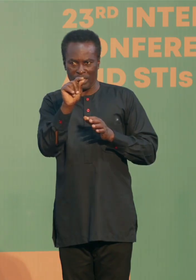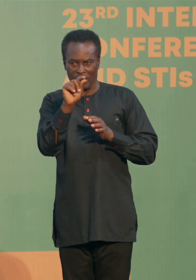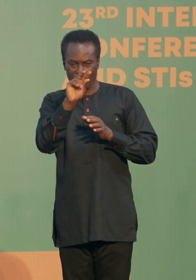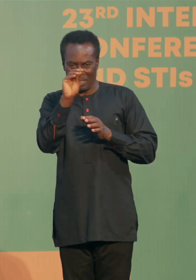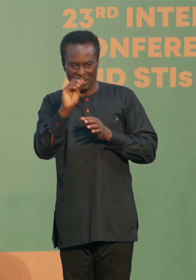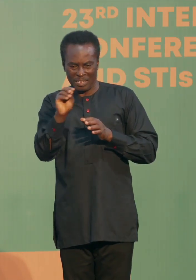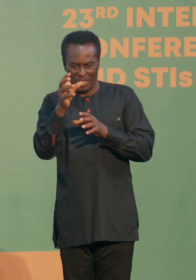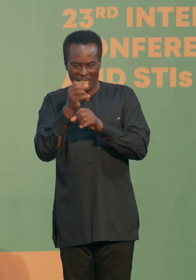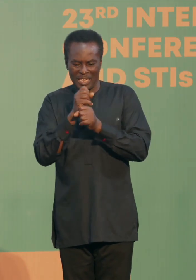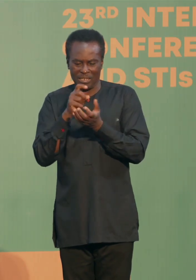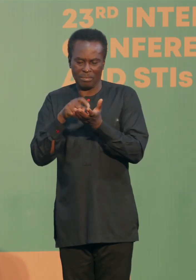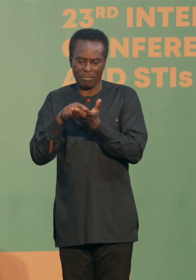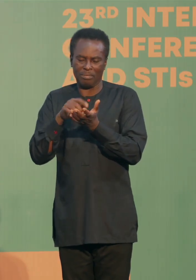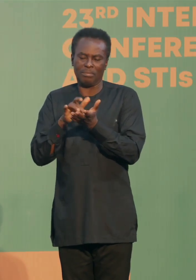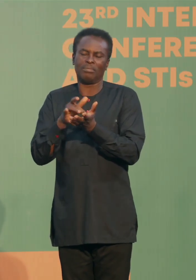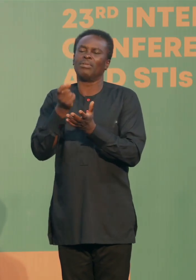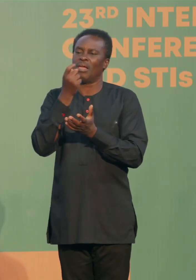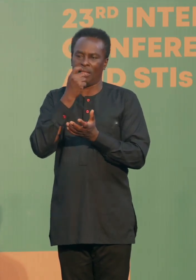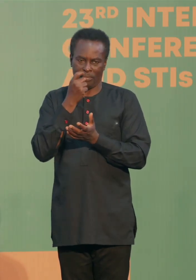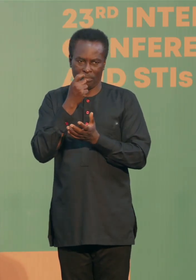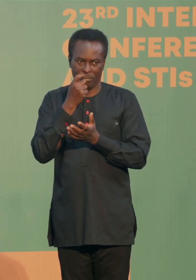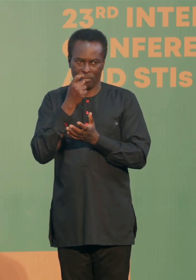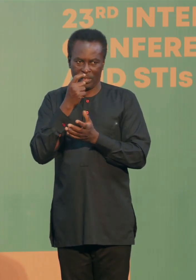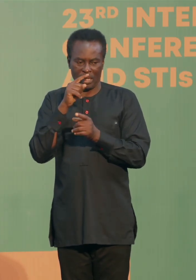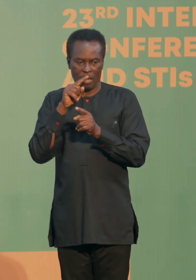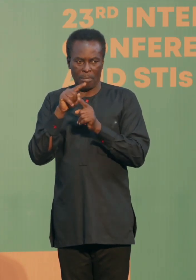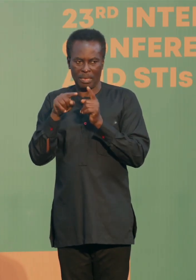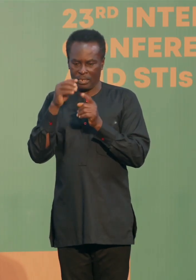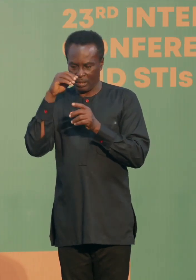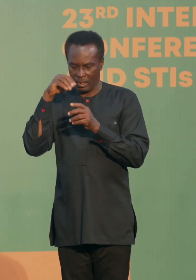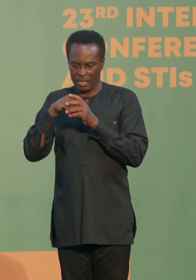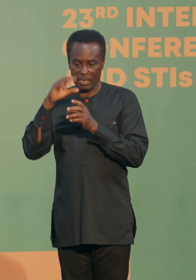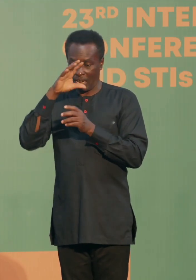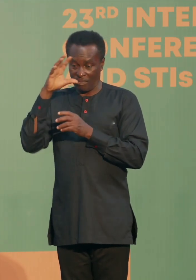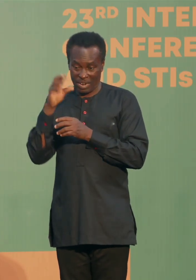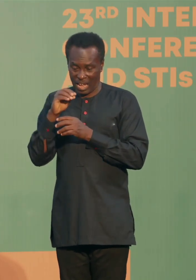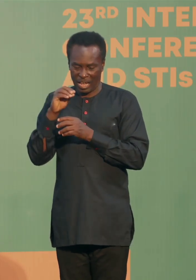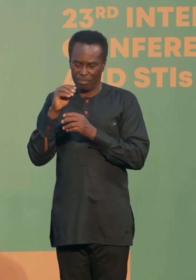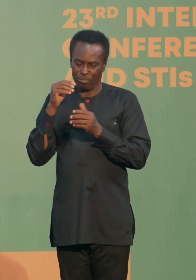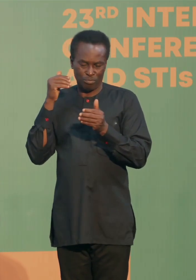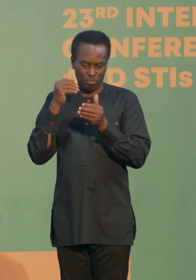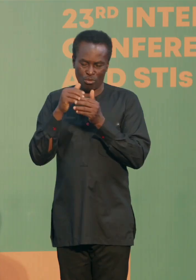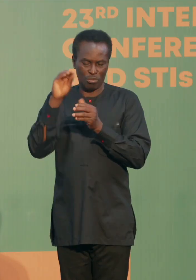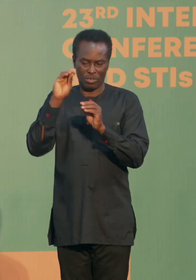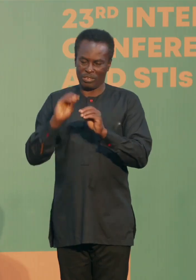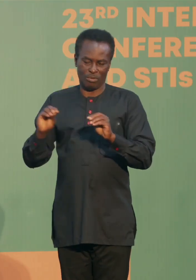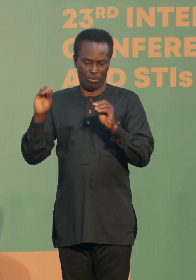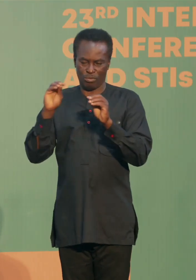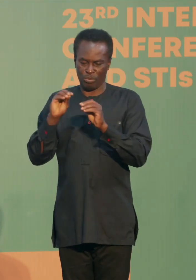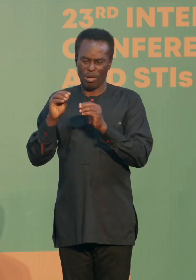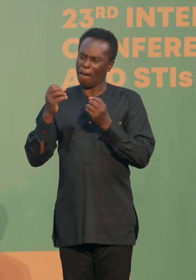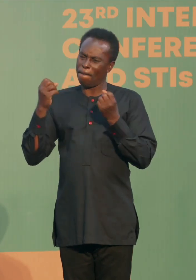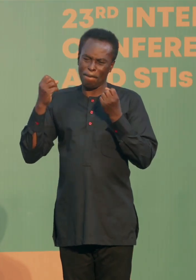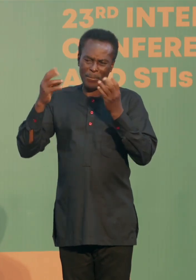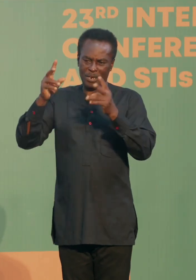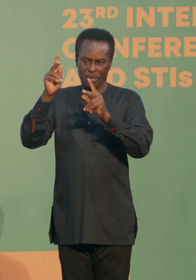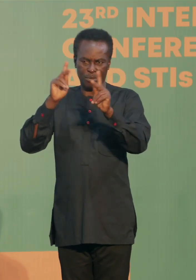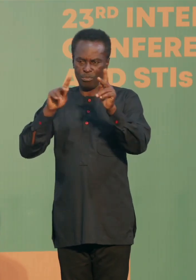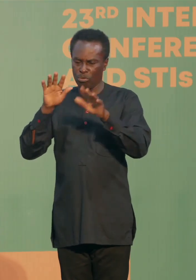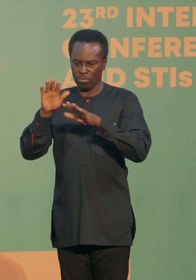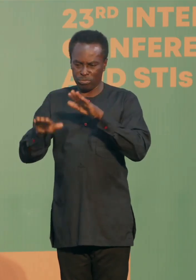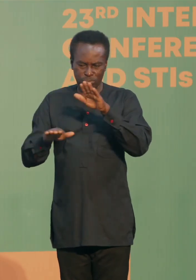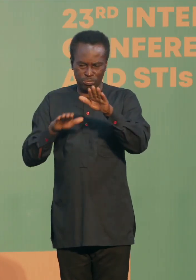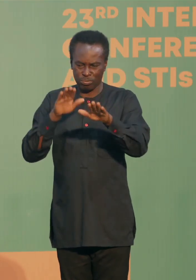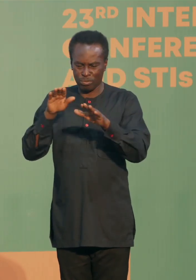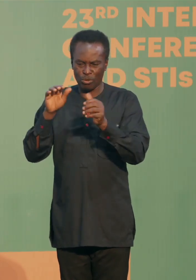Some countries in Africa are almost zero because they don't have screening programs. So there are a lot of people walking in sub-Saharan Africa